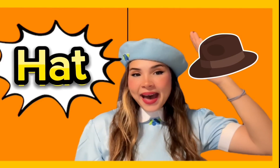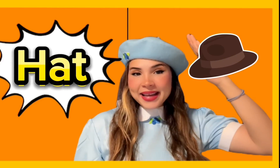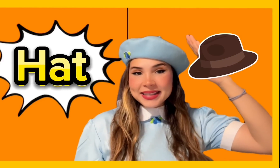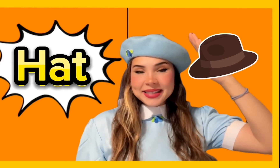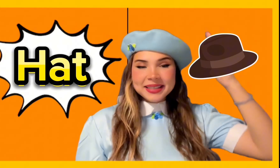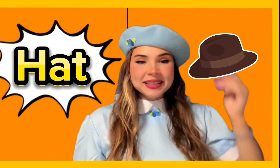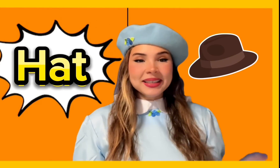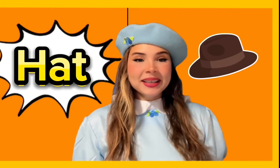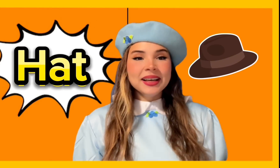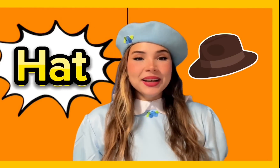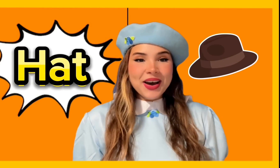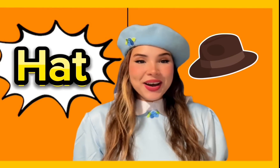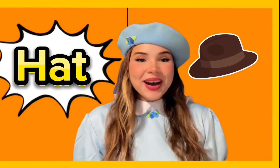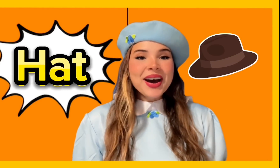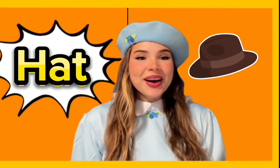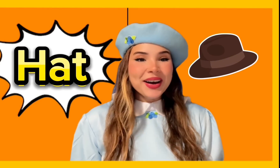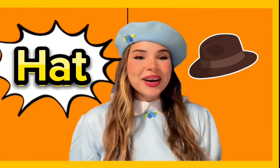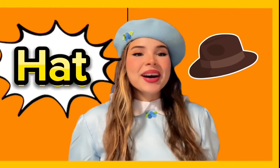Hat. Hat.